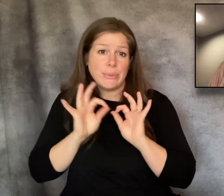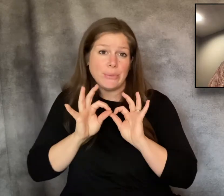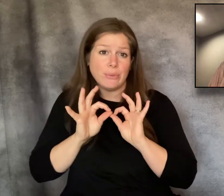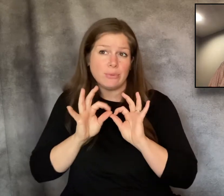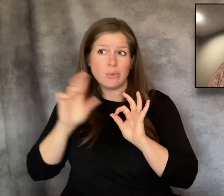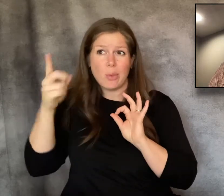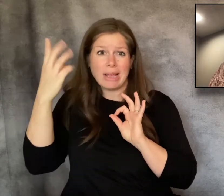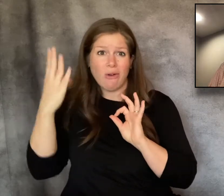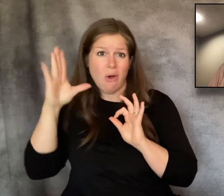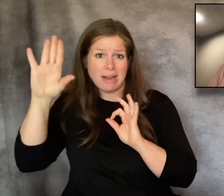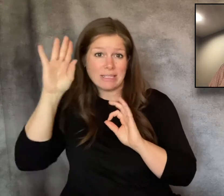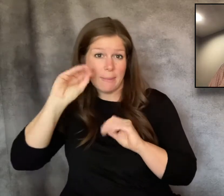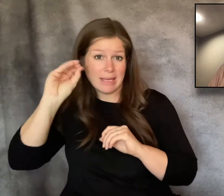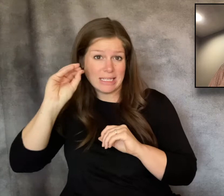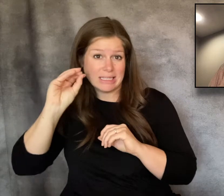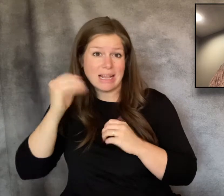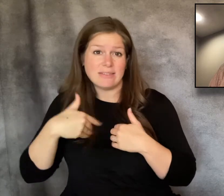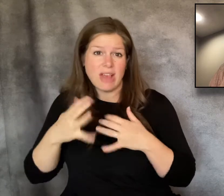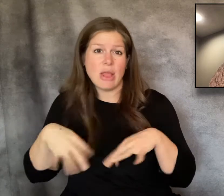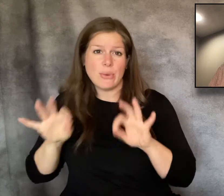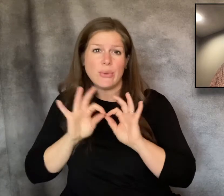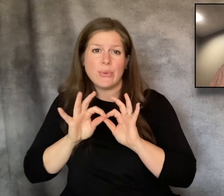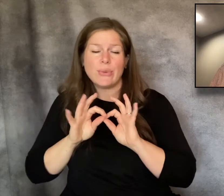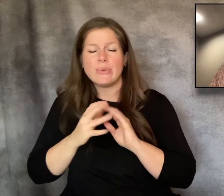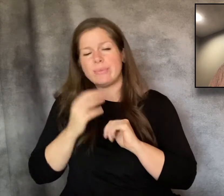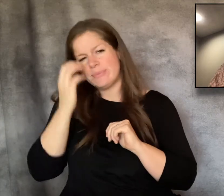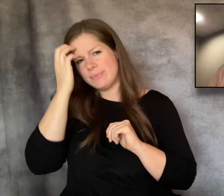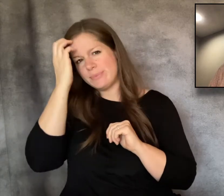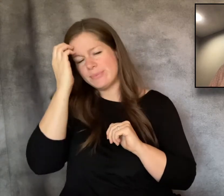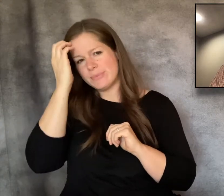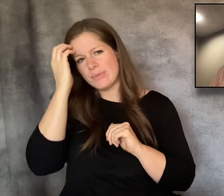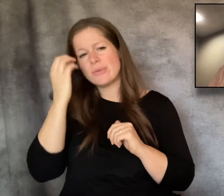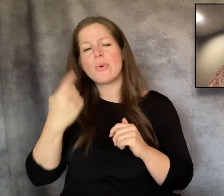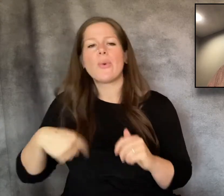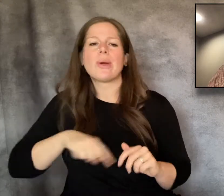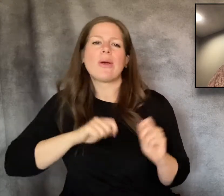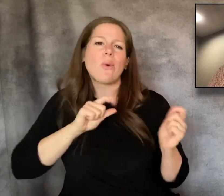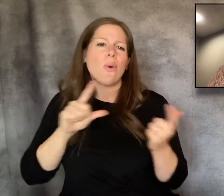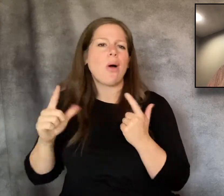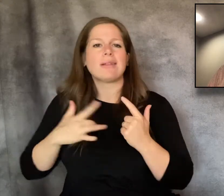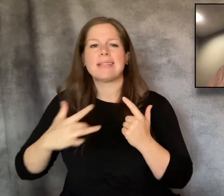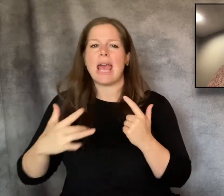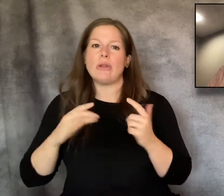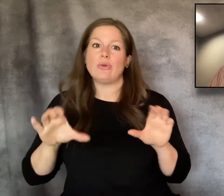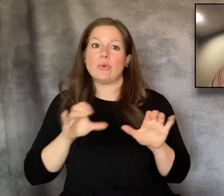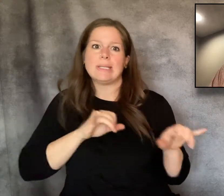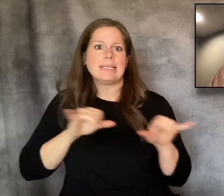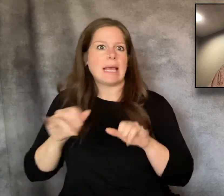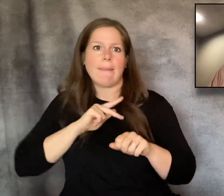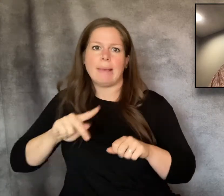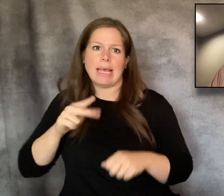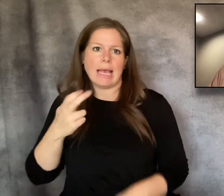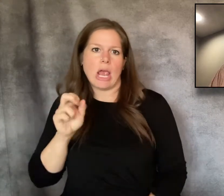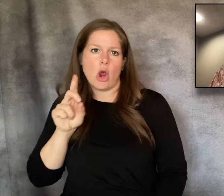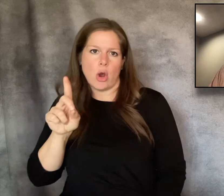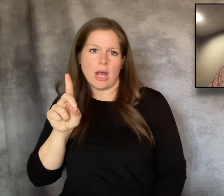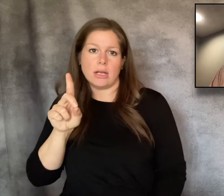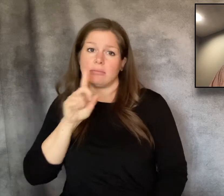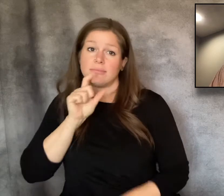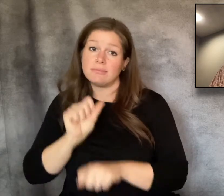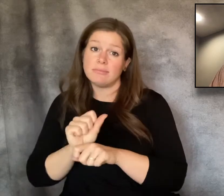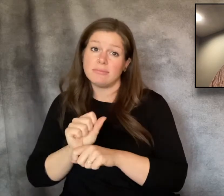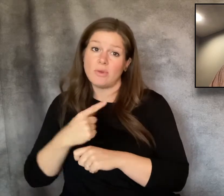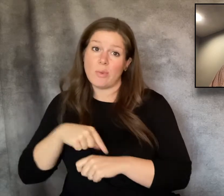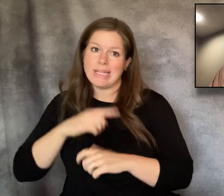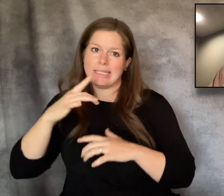our opinion is not shaped by the culture, but we allow it. So we all have a people-pleasing part of us. It's just not, it doesn't end